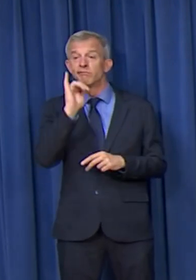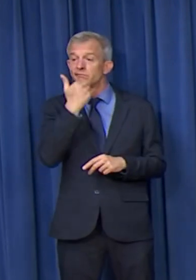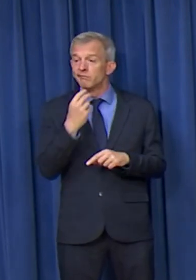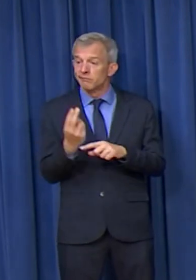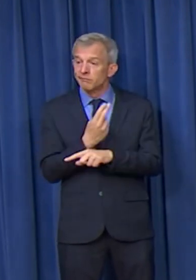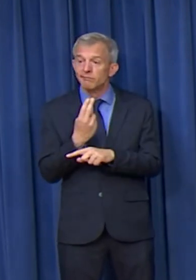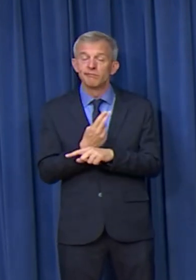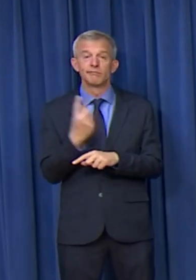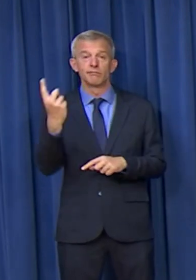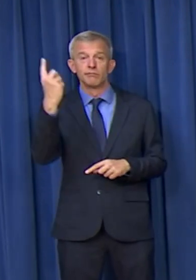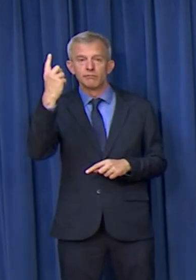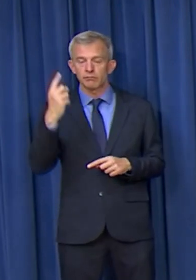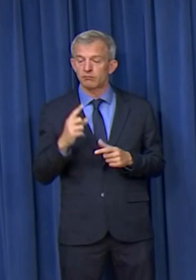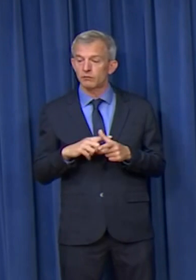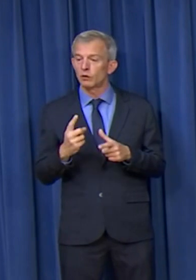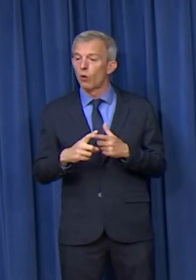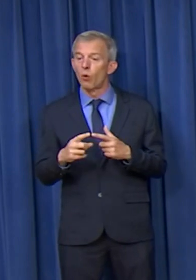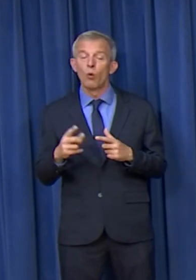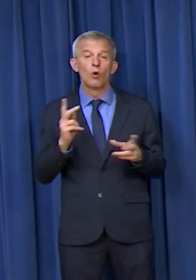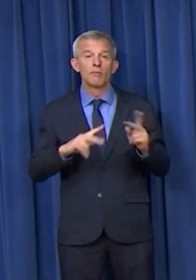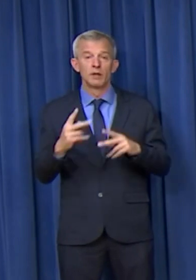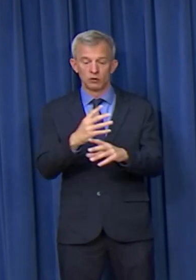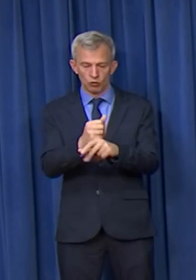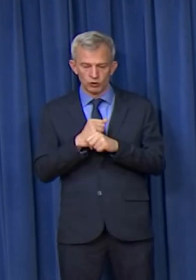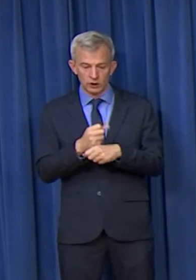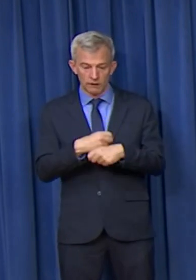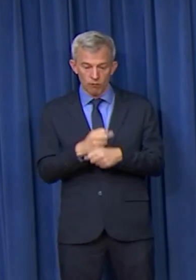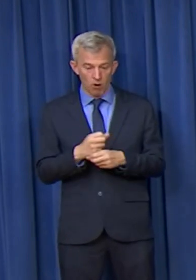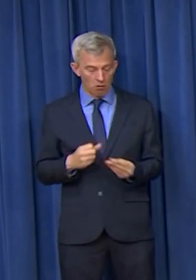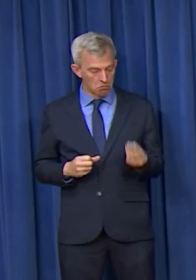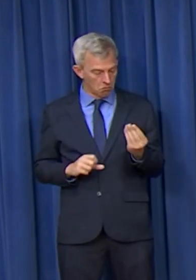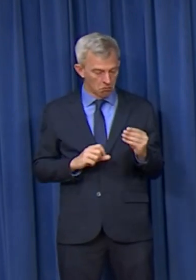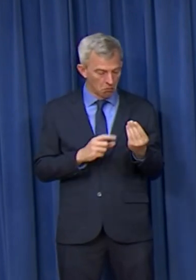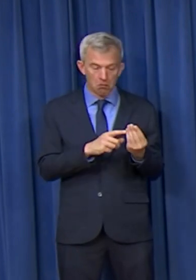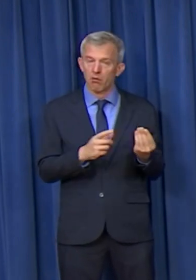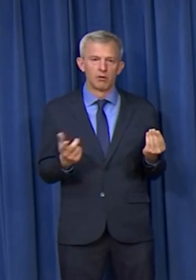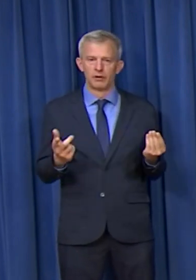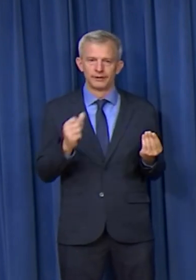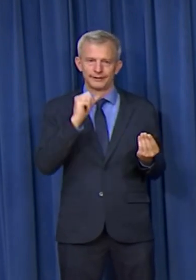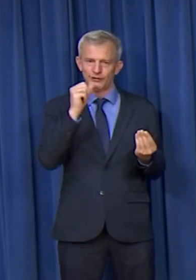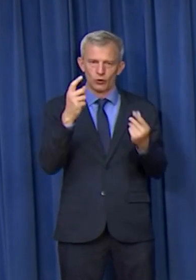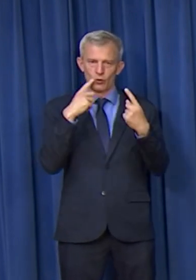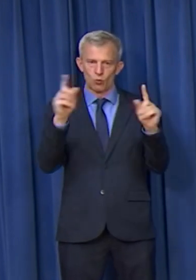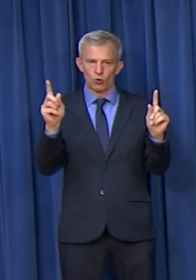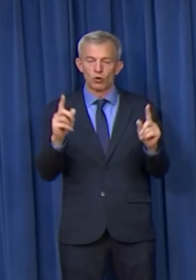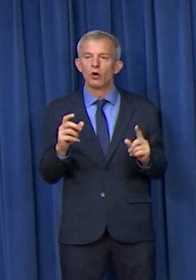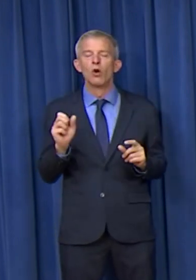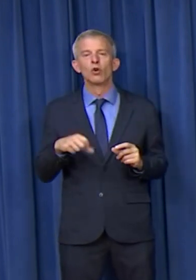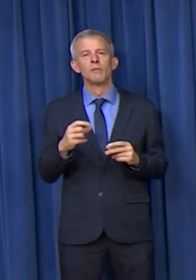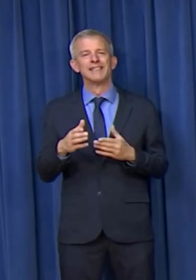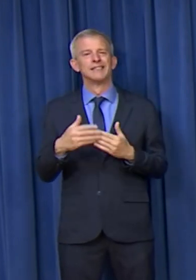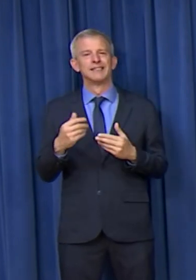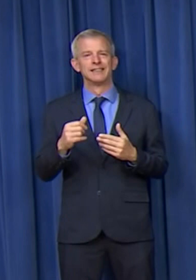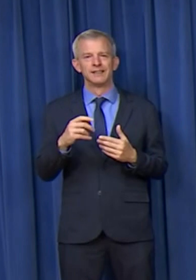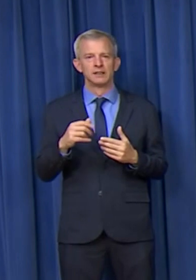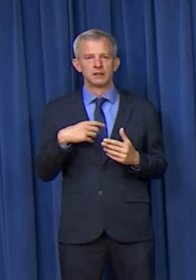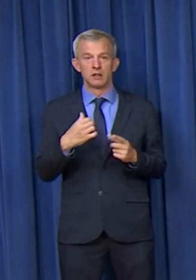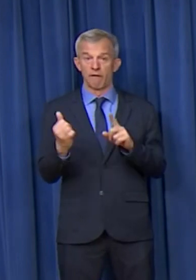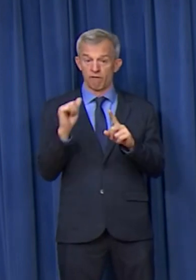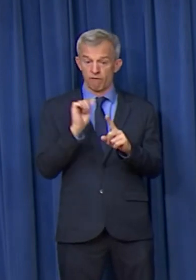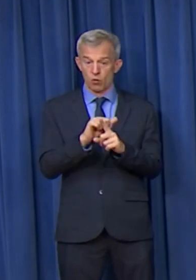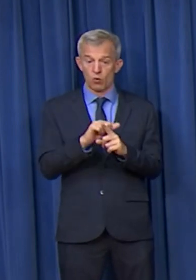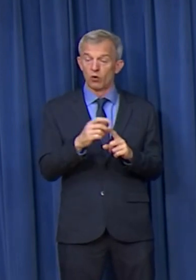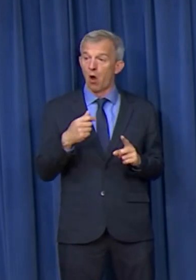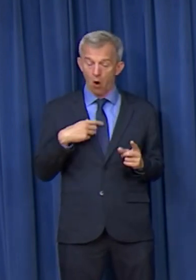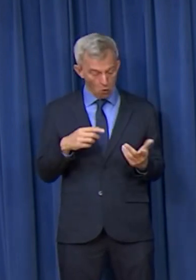if consumers receive a product that is not going to work, they could easily be misled into thinking that they're healthy.